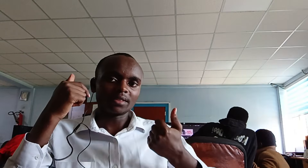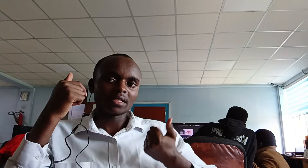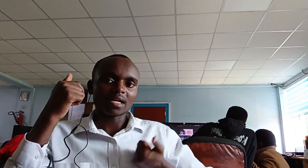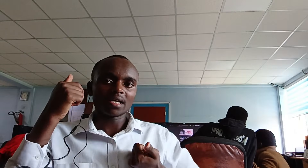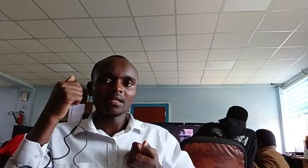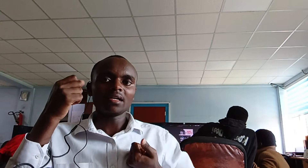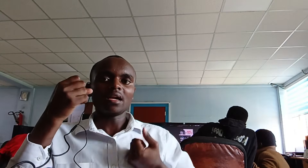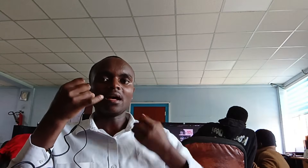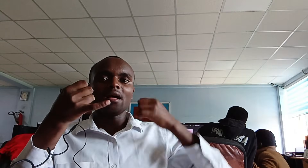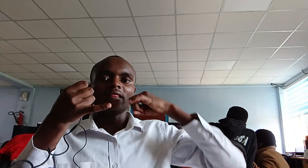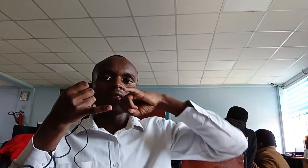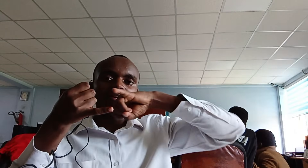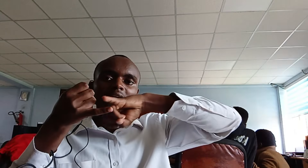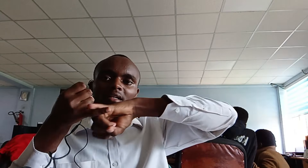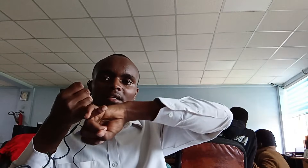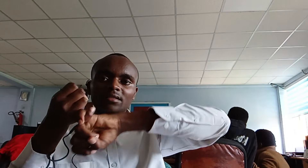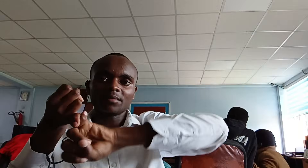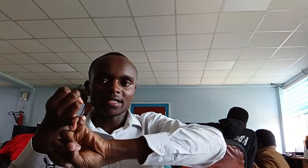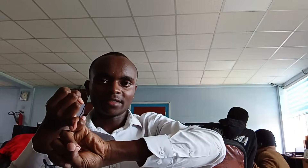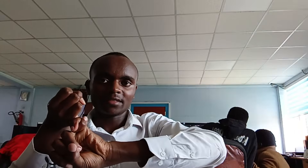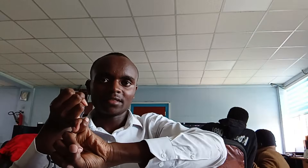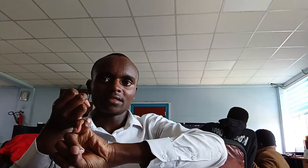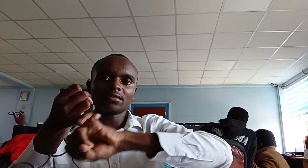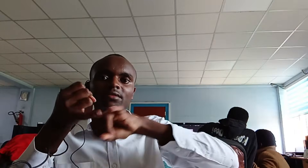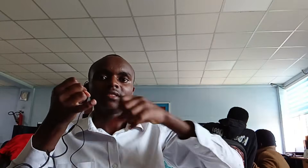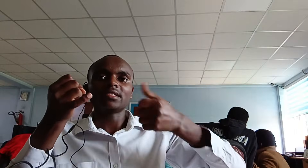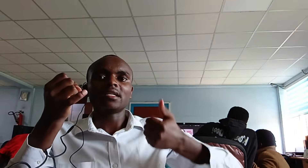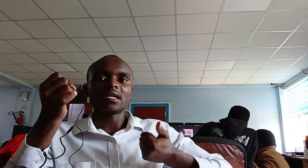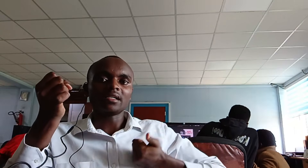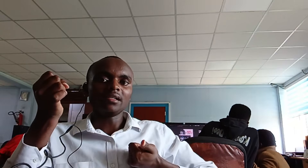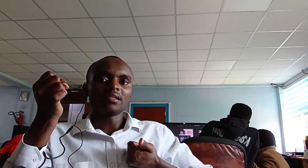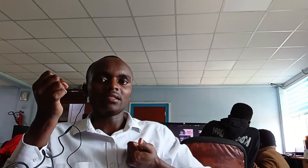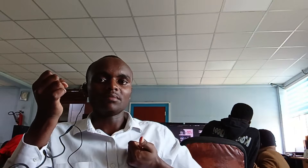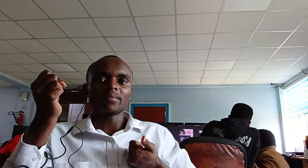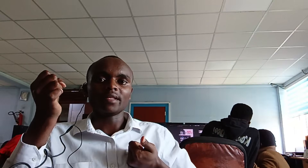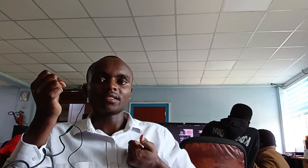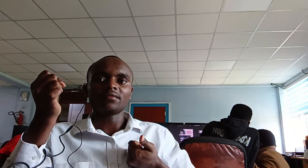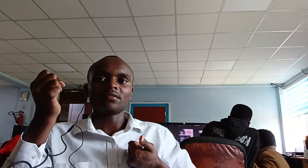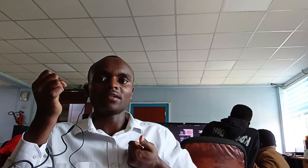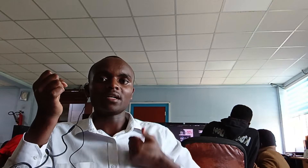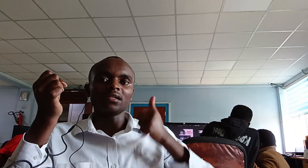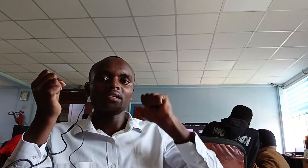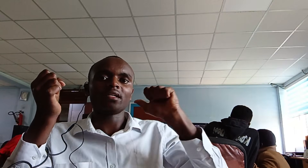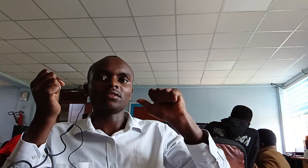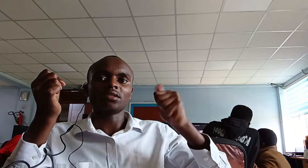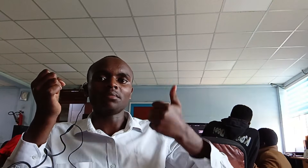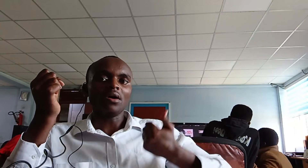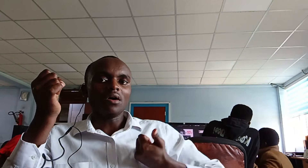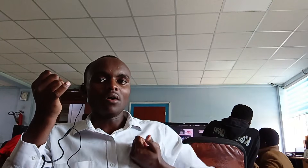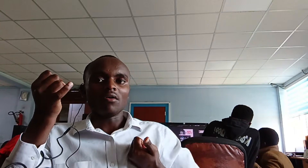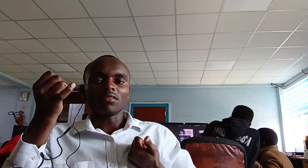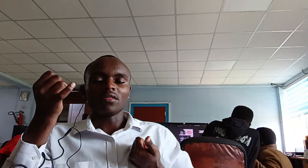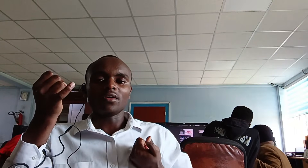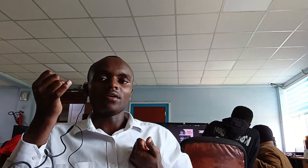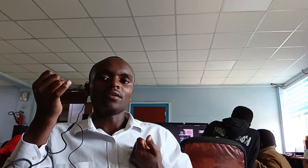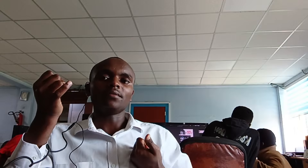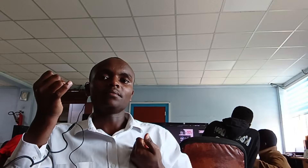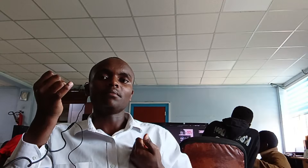girl, then the girl get married. So it's girl. Remember the sign for girl, yeah, shape on the